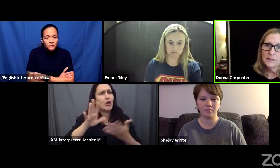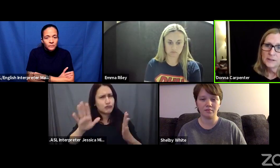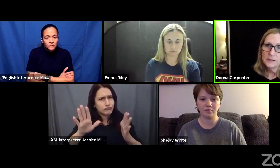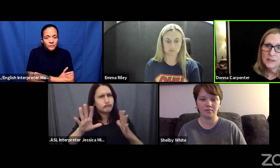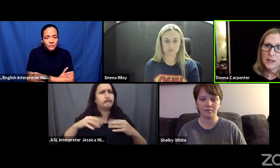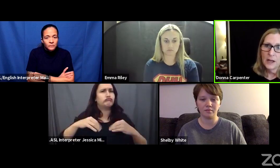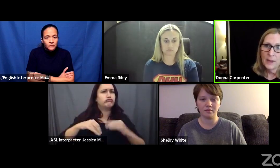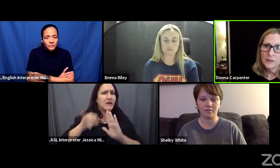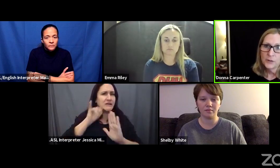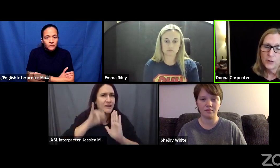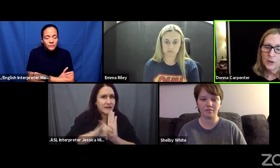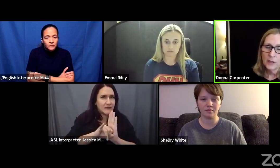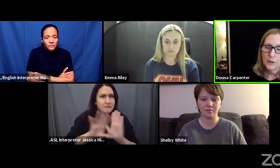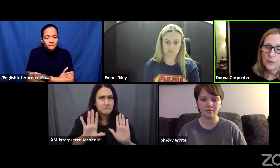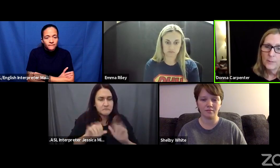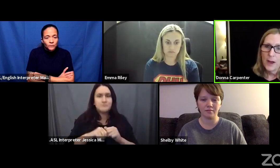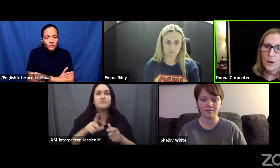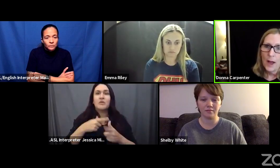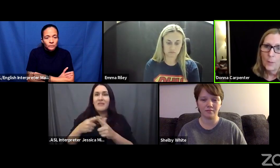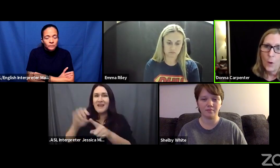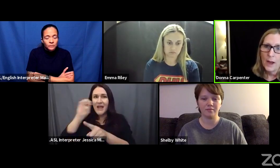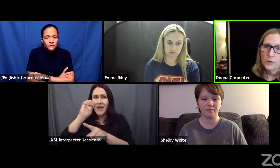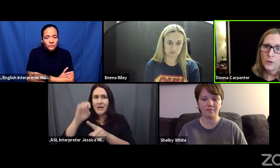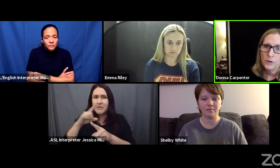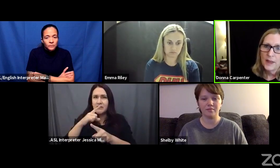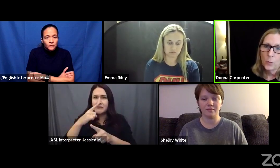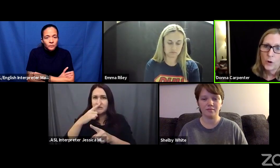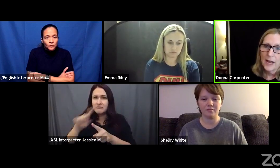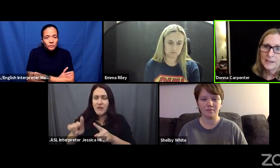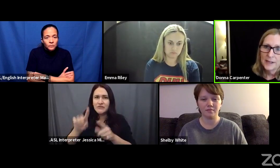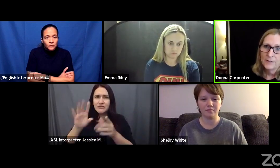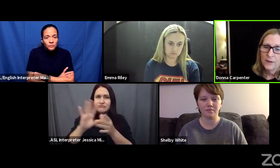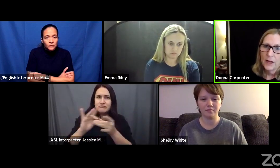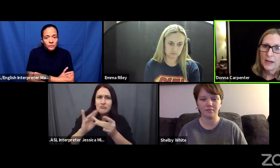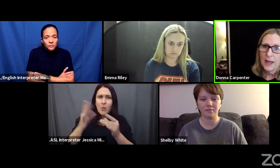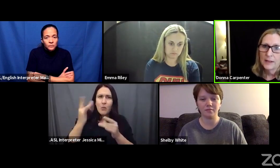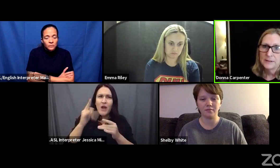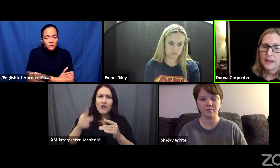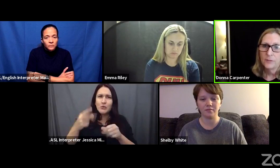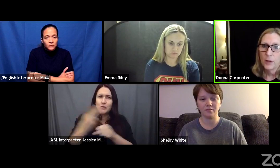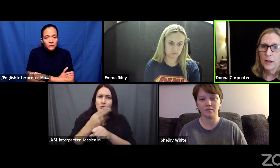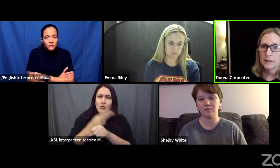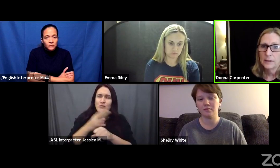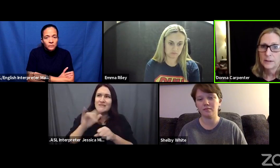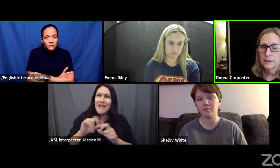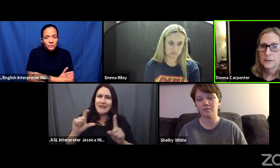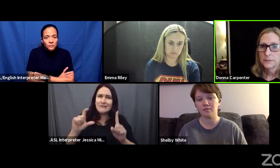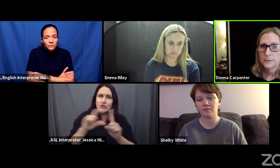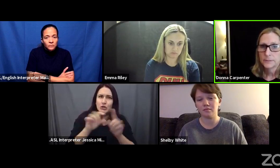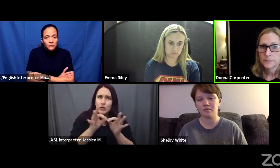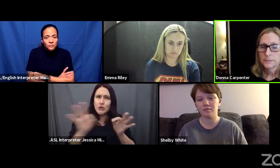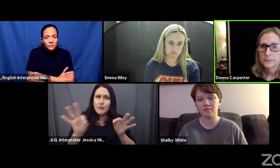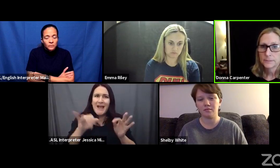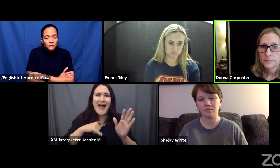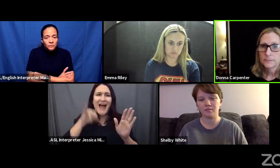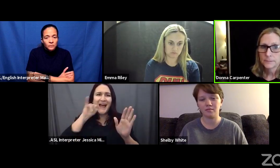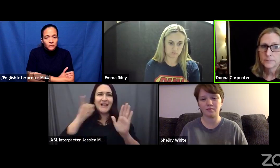start and just answer a little bit about why you use that word identify as deaf blind?